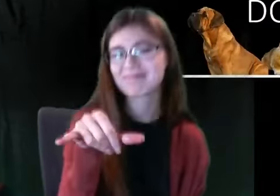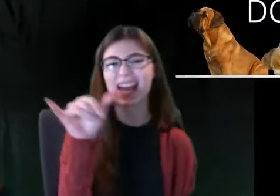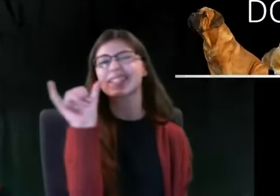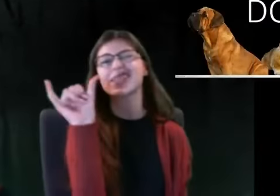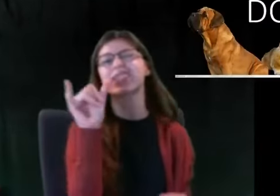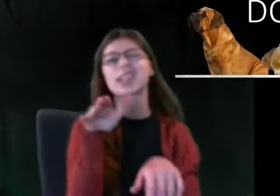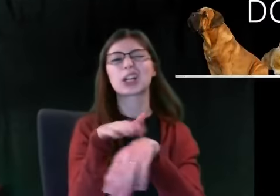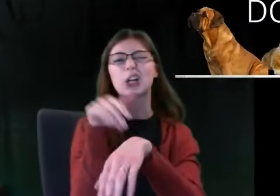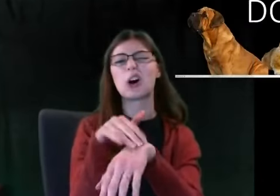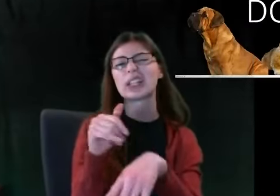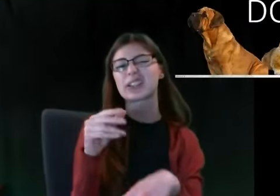That, just like you're calling a dog.